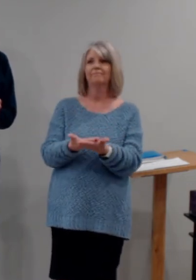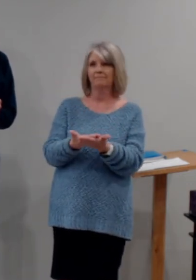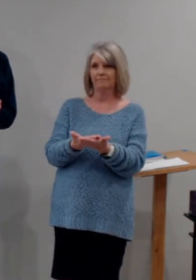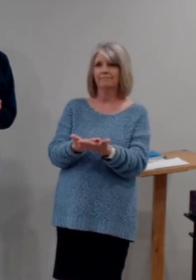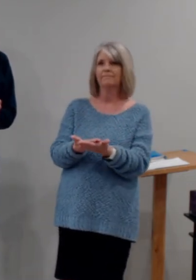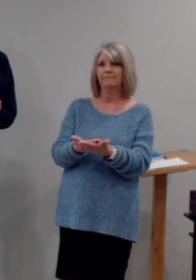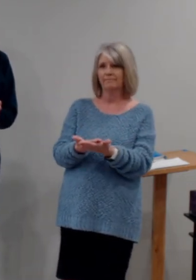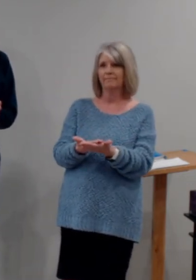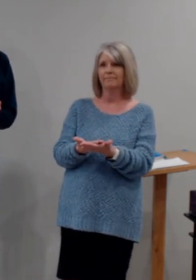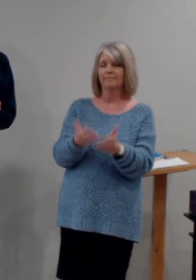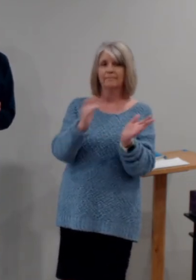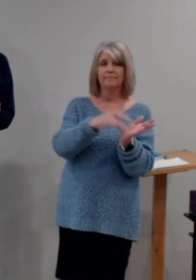Jesus die.